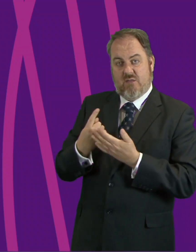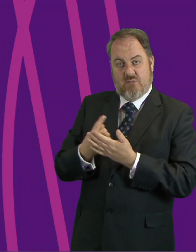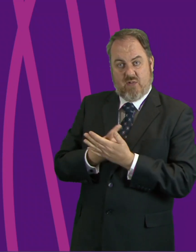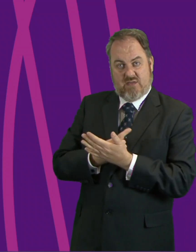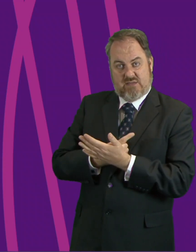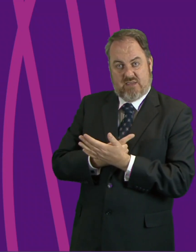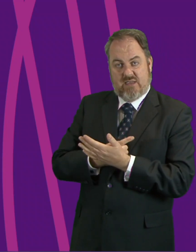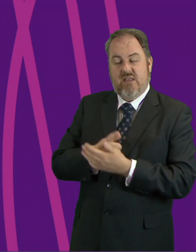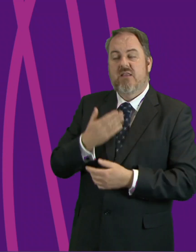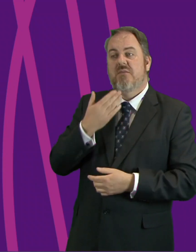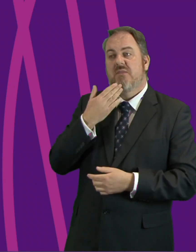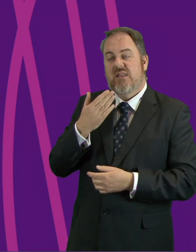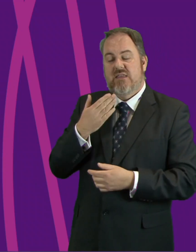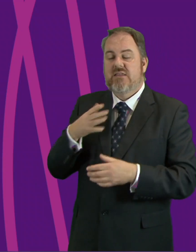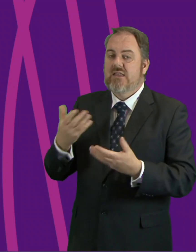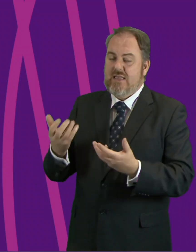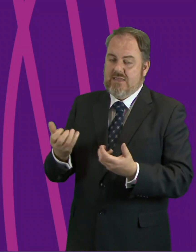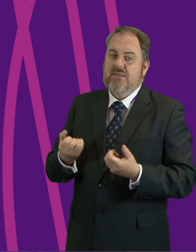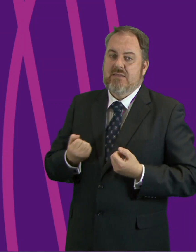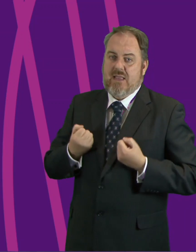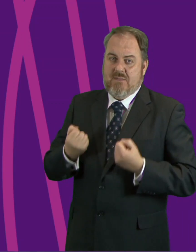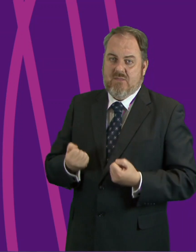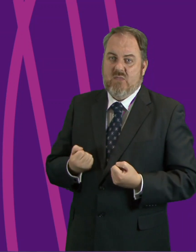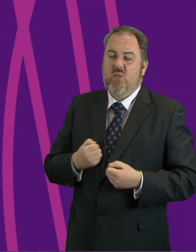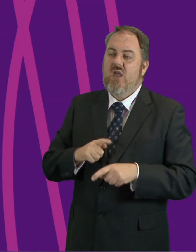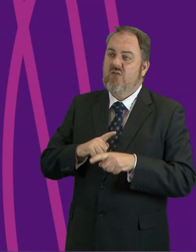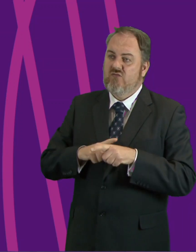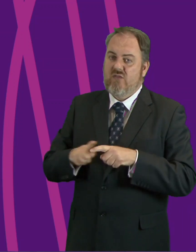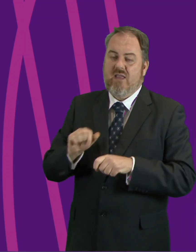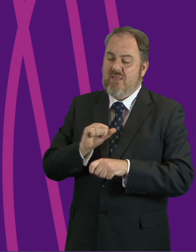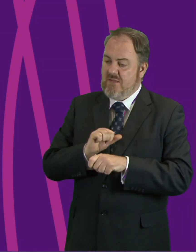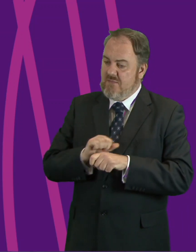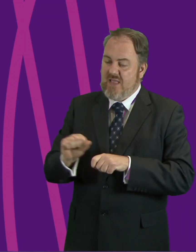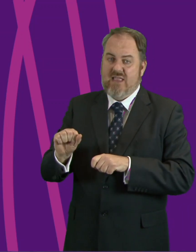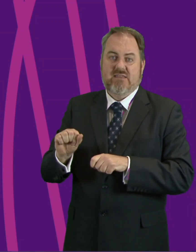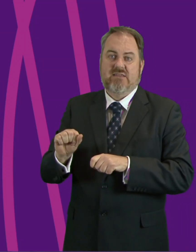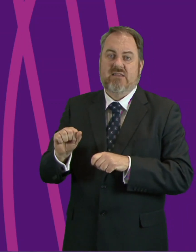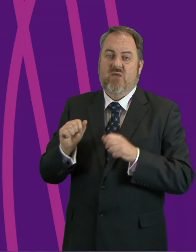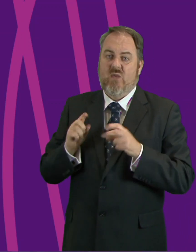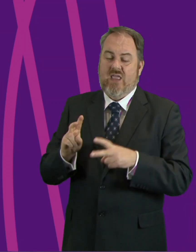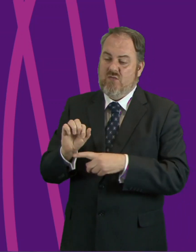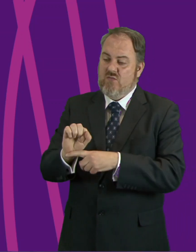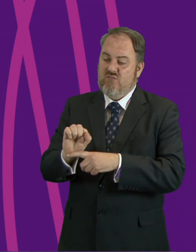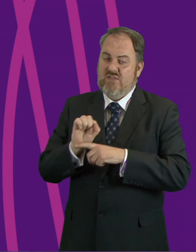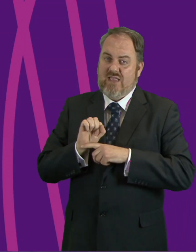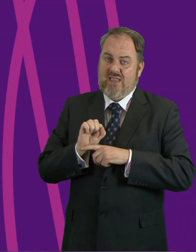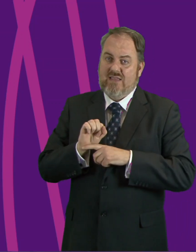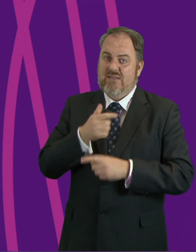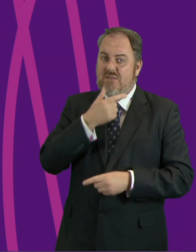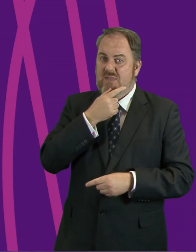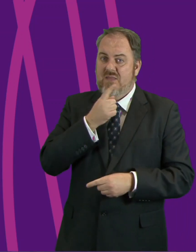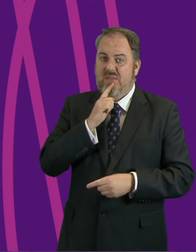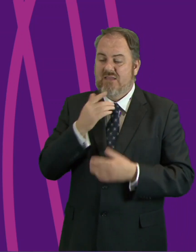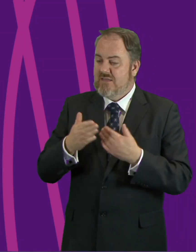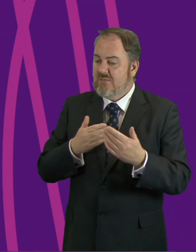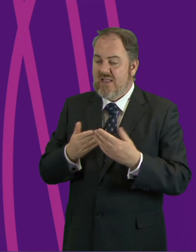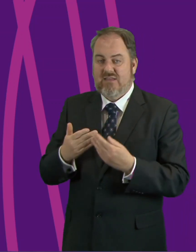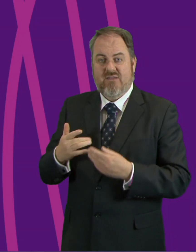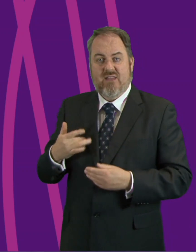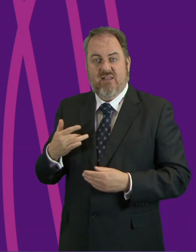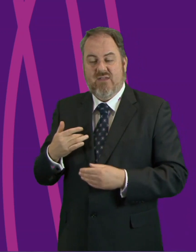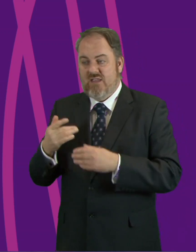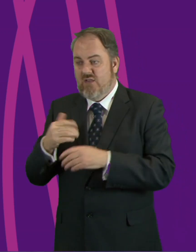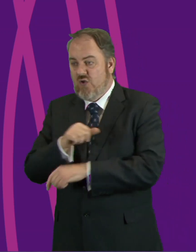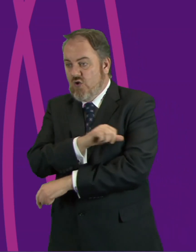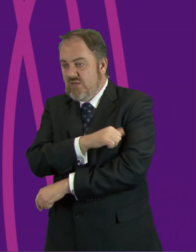on good faith that we are doing the things that are advised to us as the best way of protecting individuals, whether they are in hospital, in care